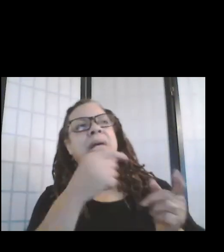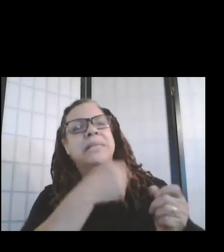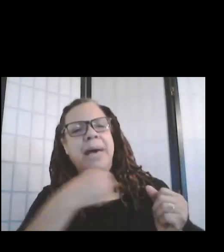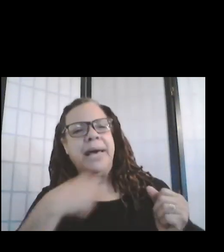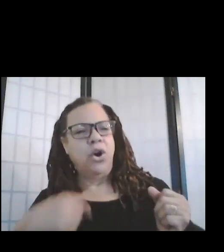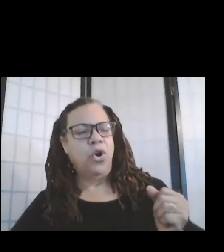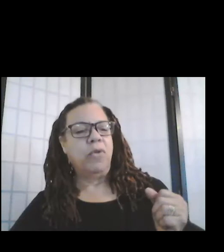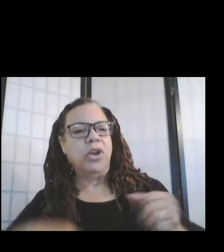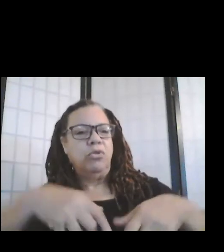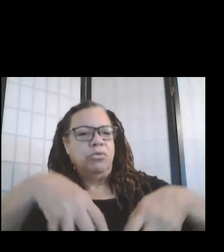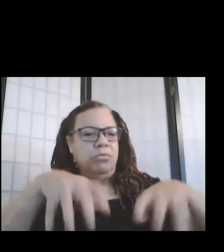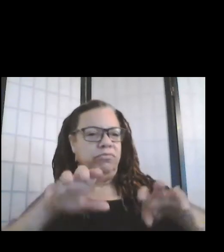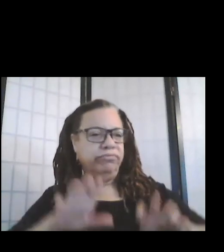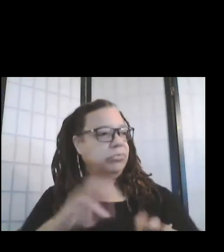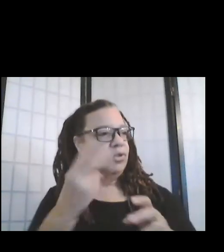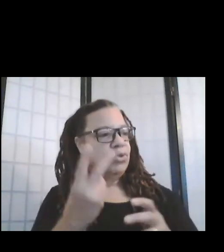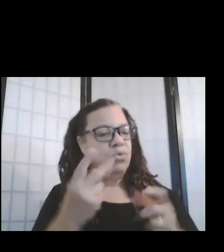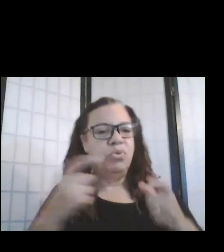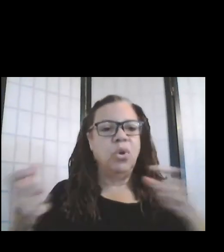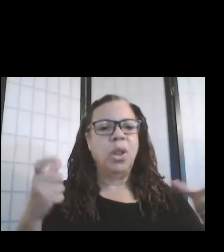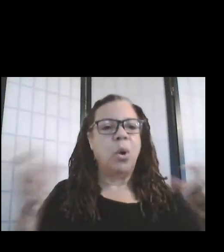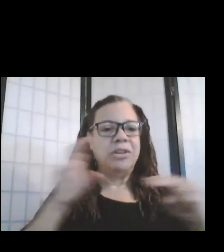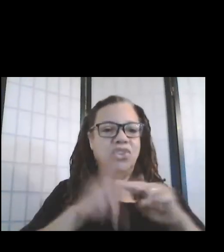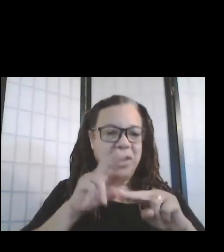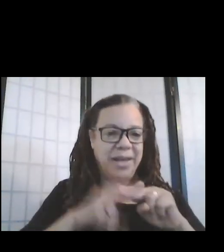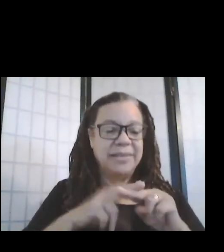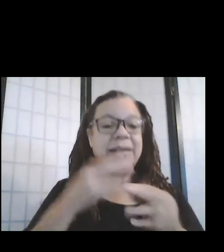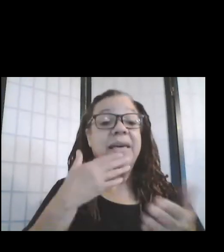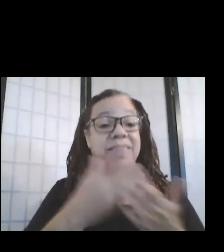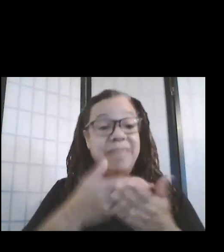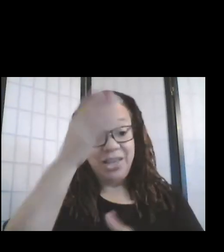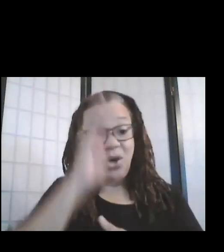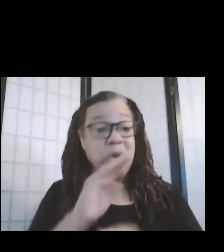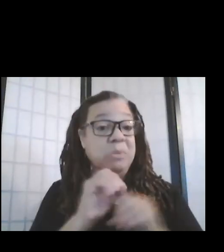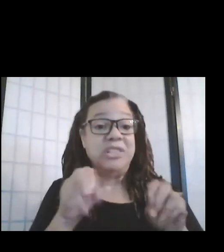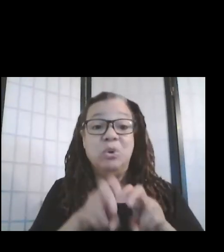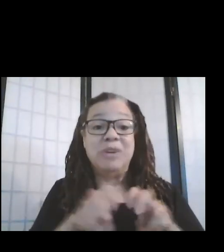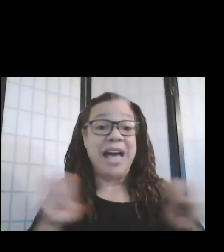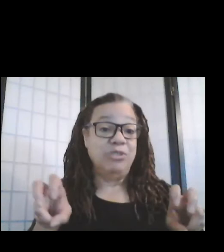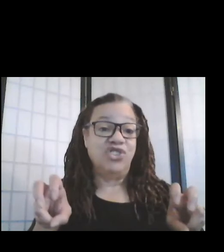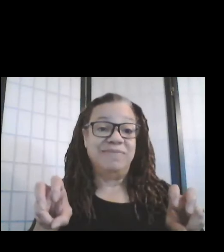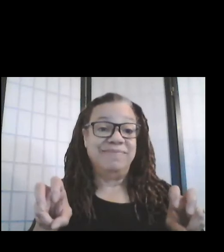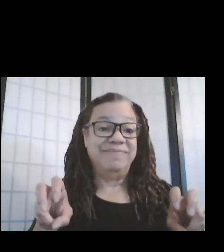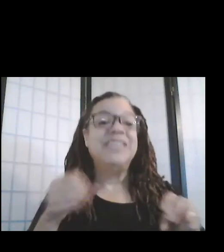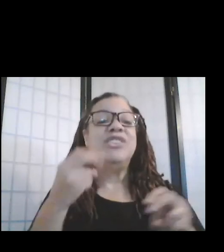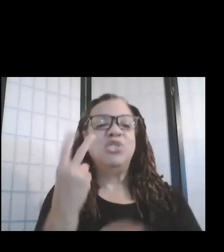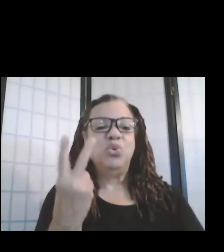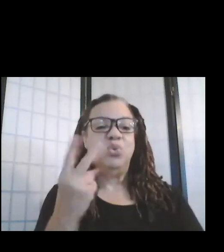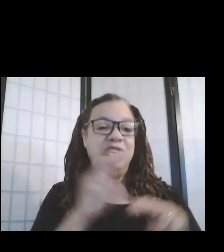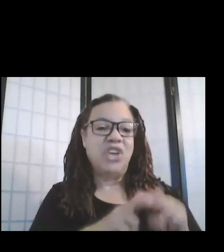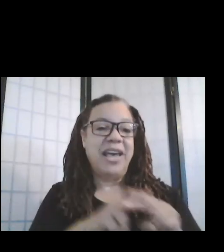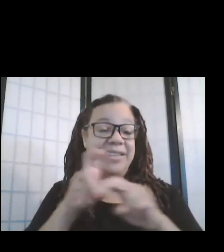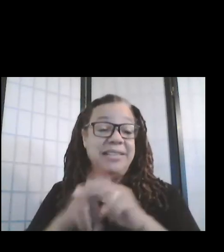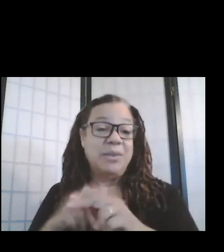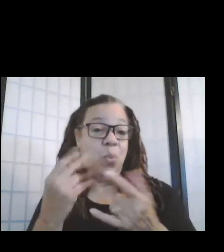large upholstered chairs. Thank God, Morris thought, there was no couch. He waited to see where the doctor